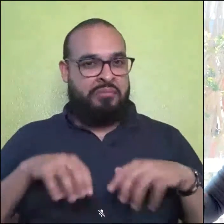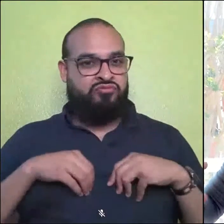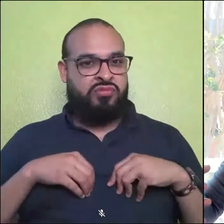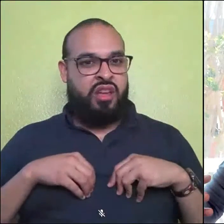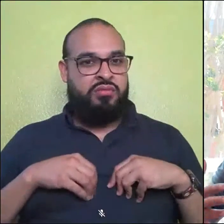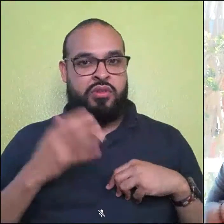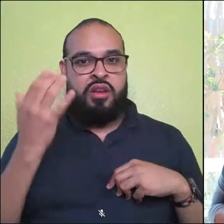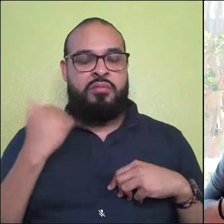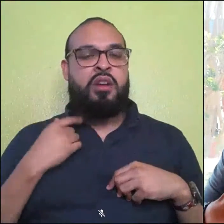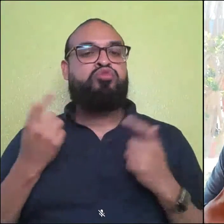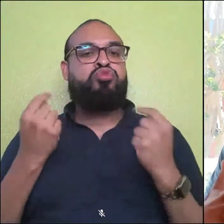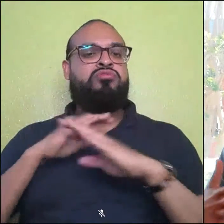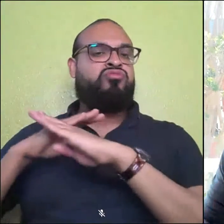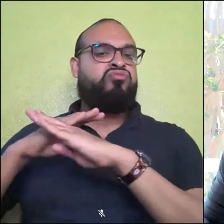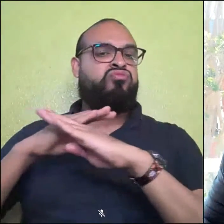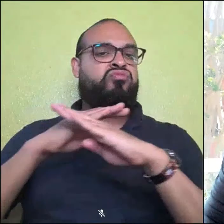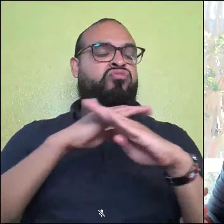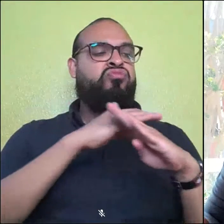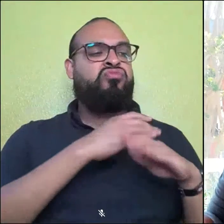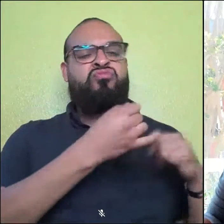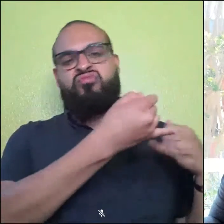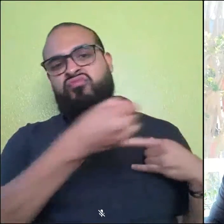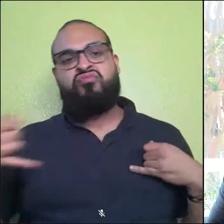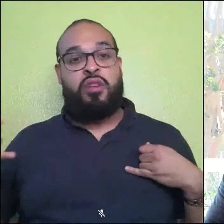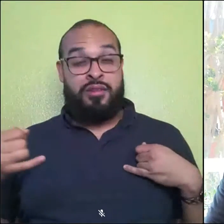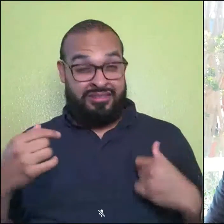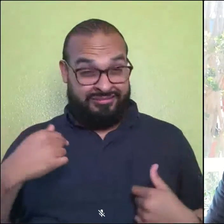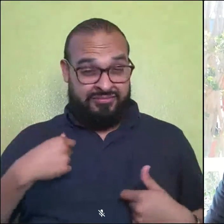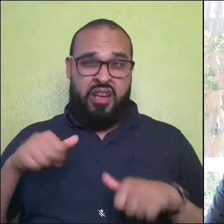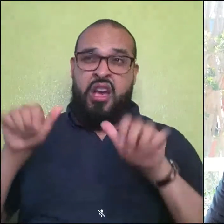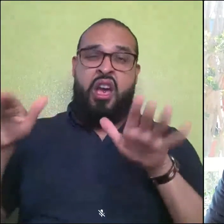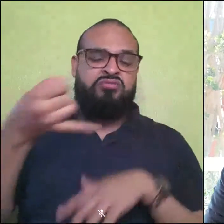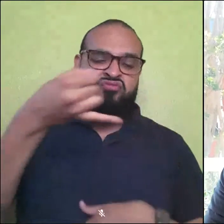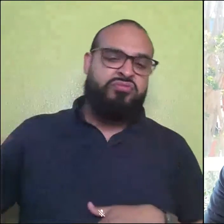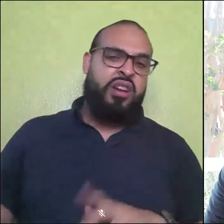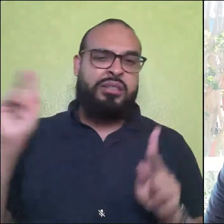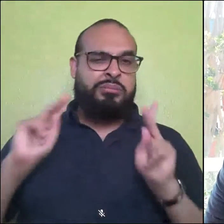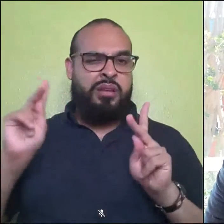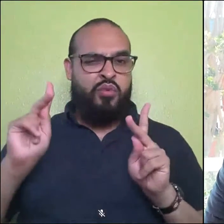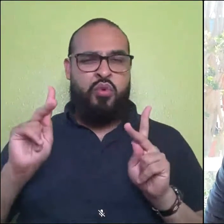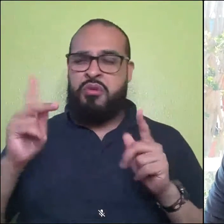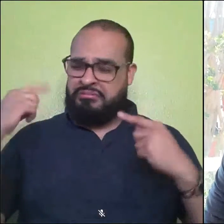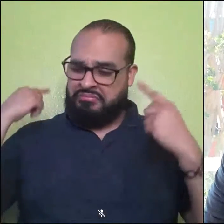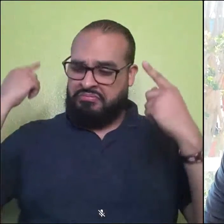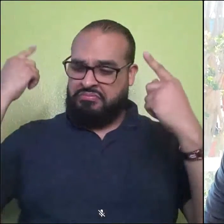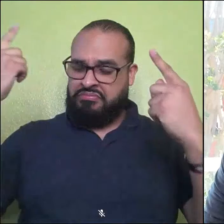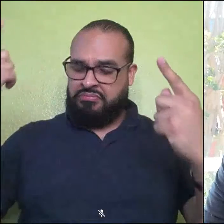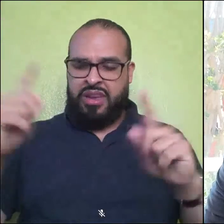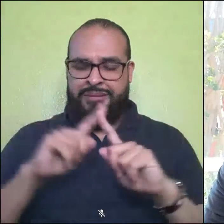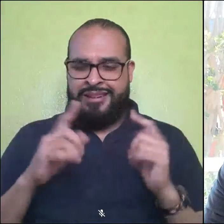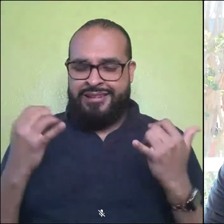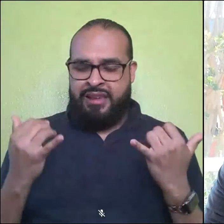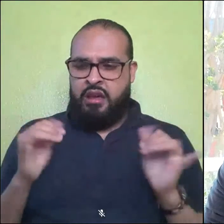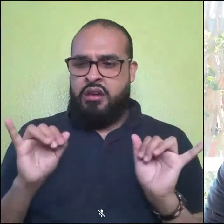we keep people away. I've kept people away for such a long time. And as I try to understand what's all of that